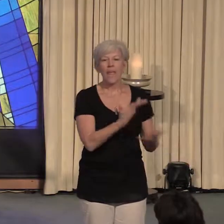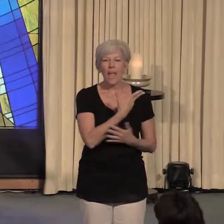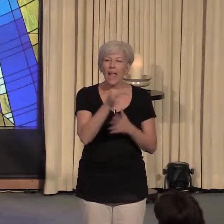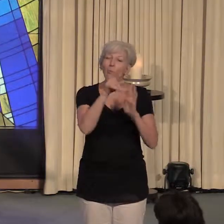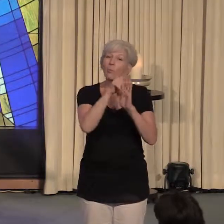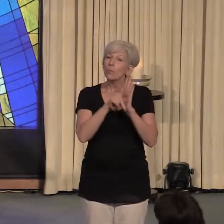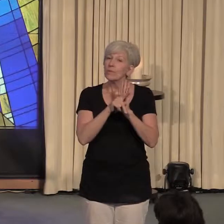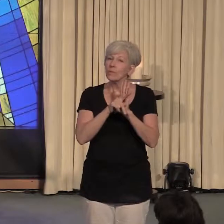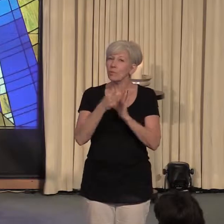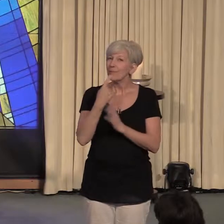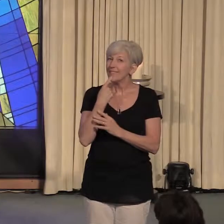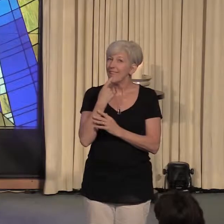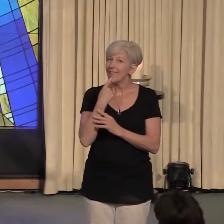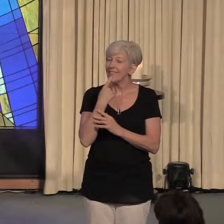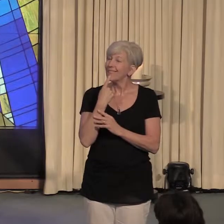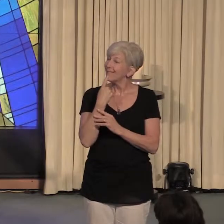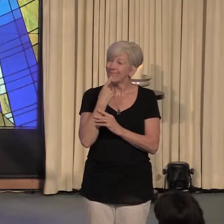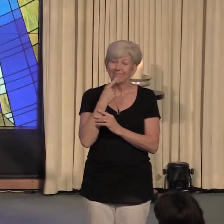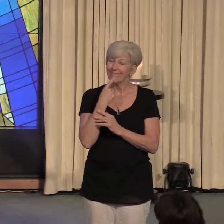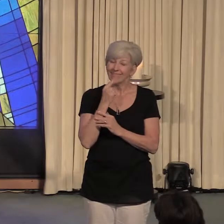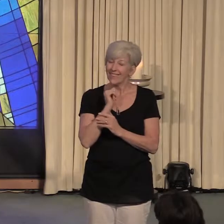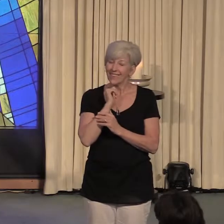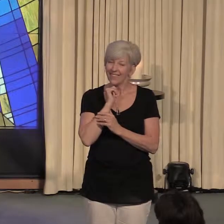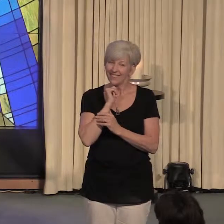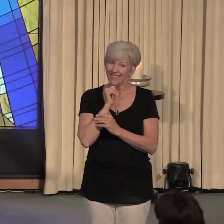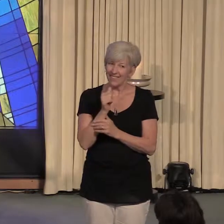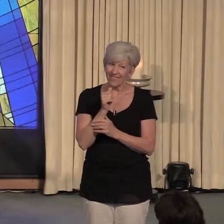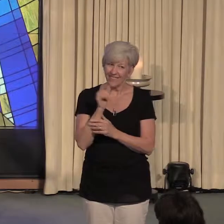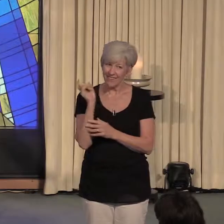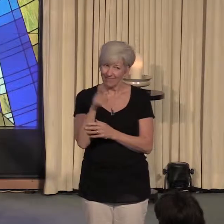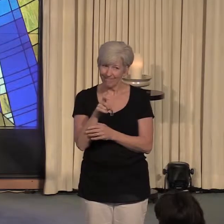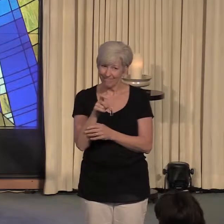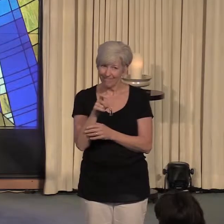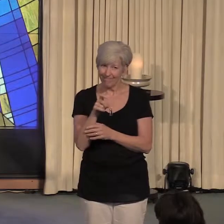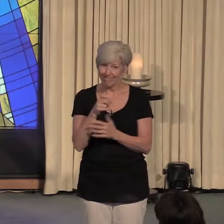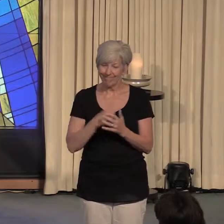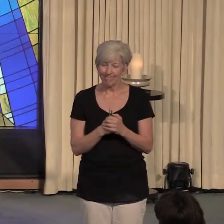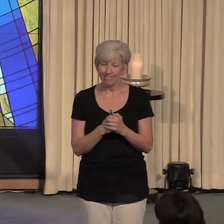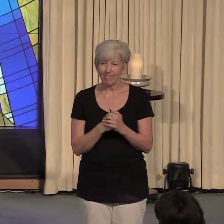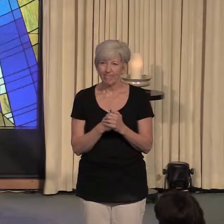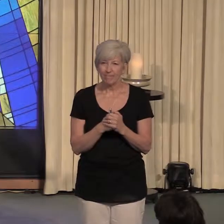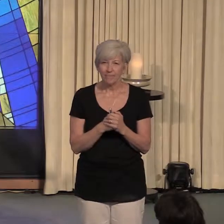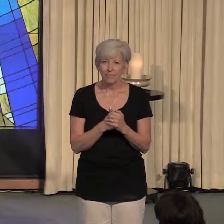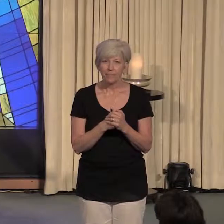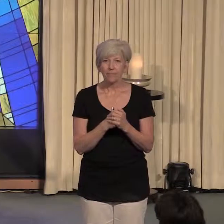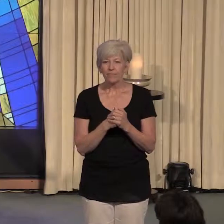principle says, not necessarily. It ain't necessarily so.